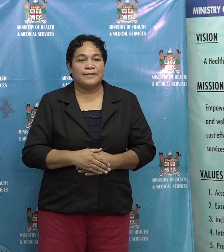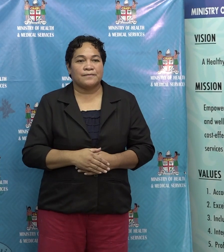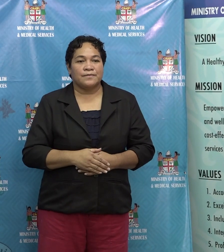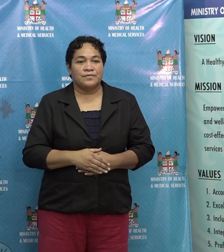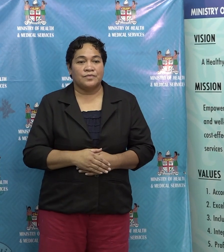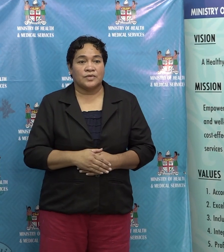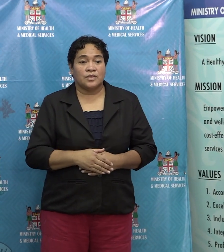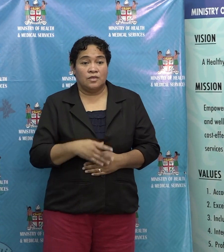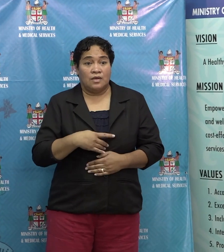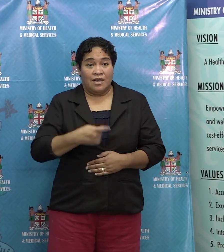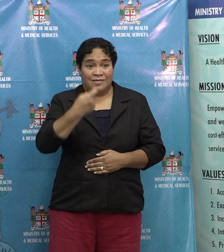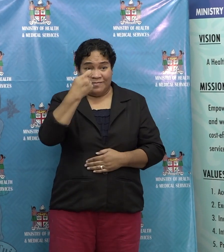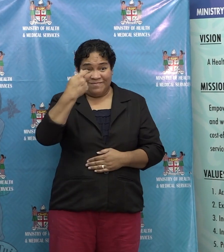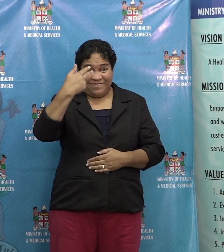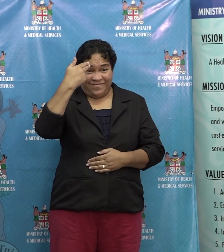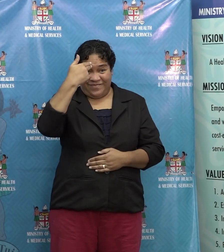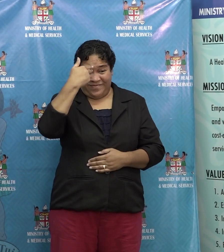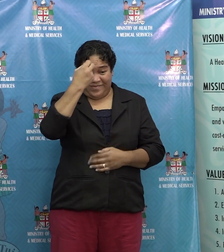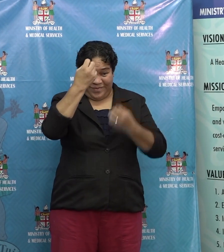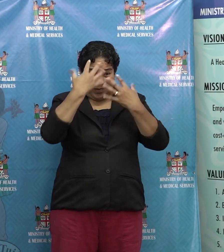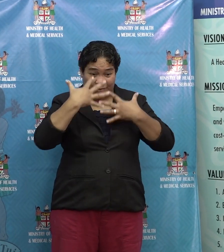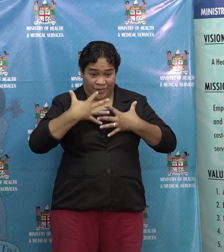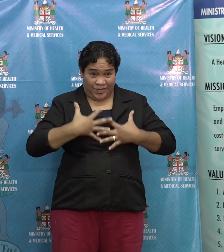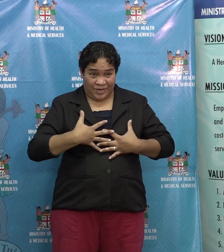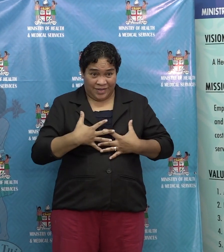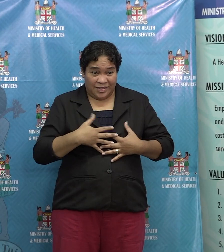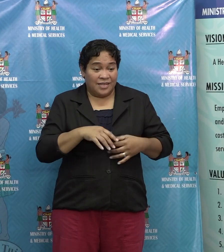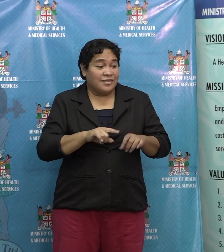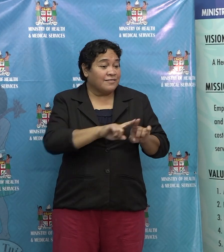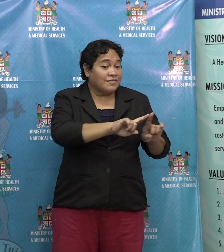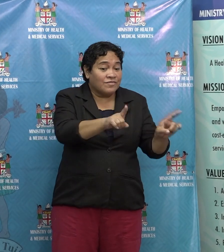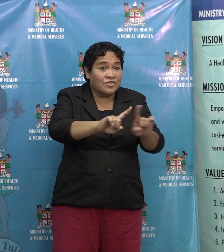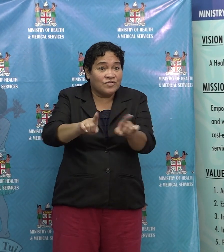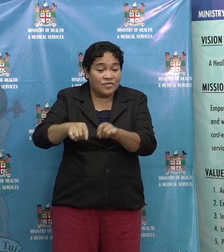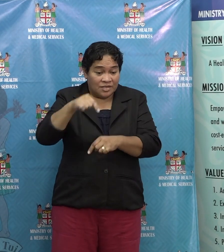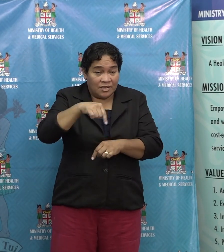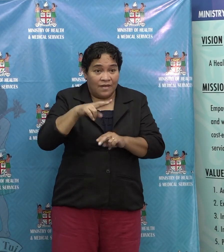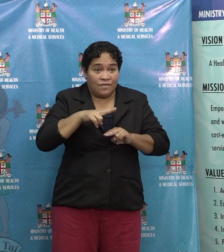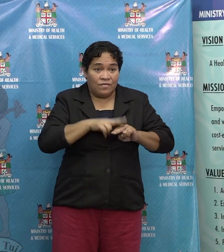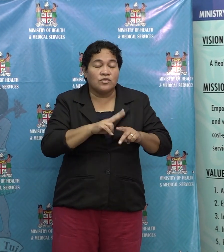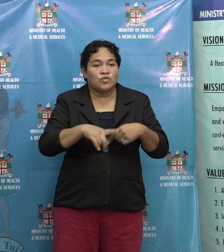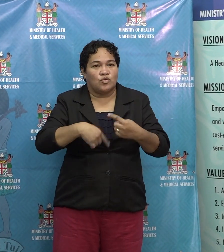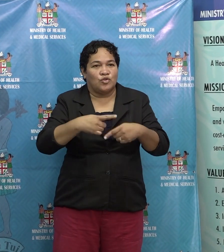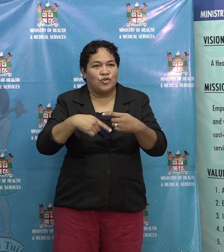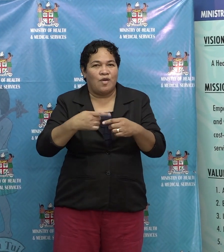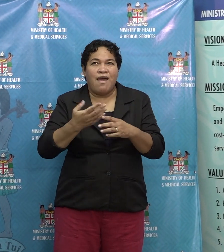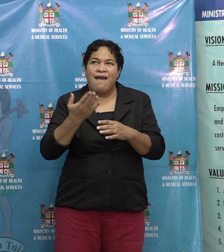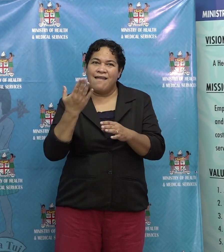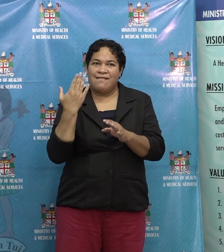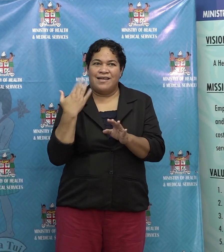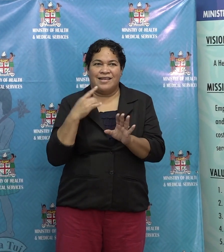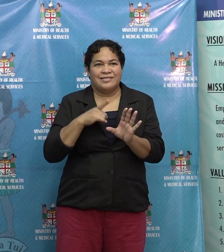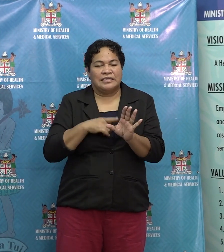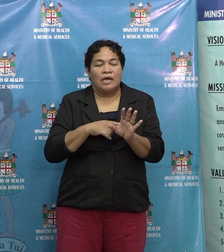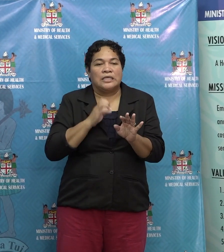Our screening activity throughout Fiji continued. Slowed down yesterday for